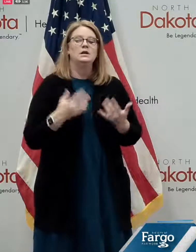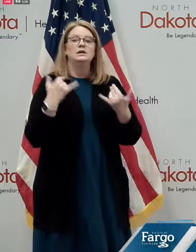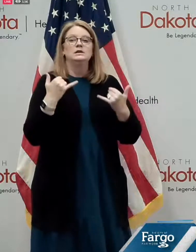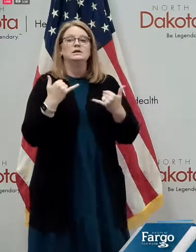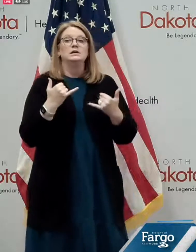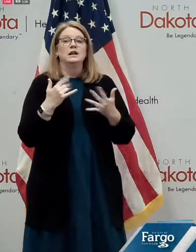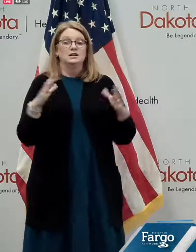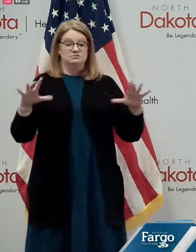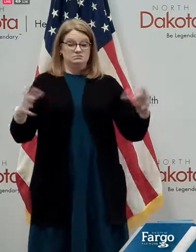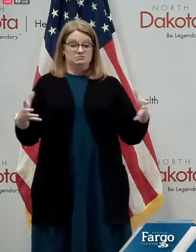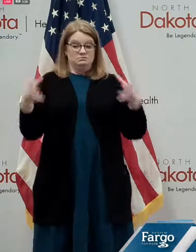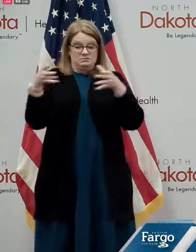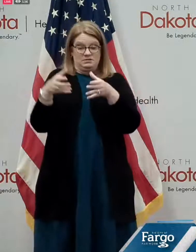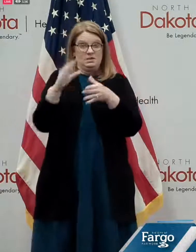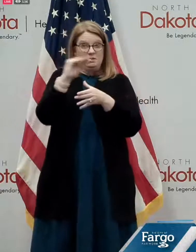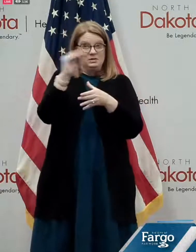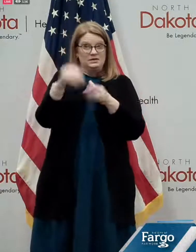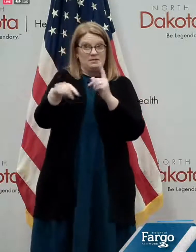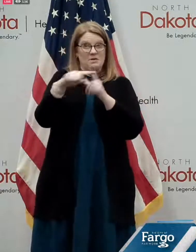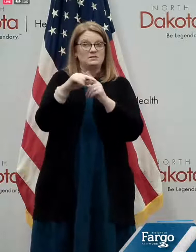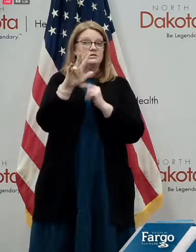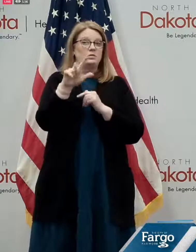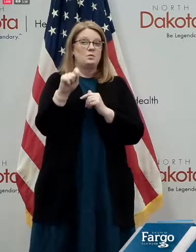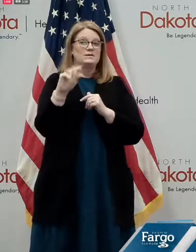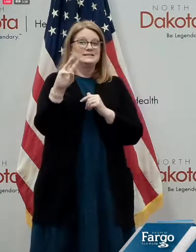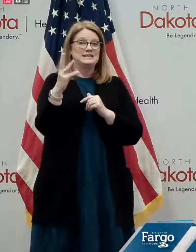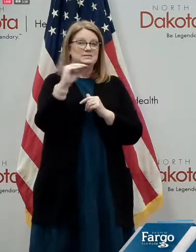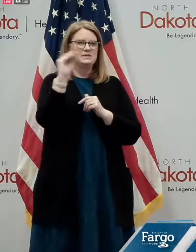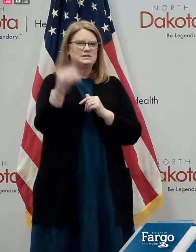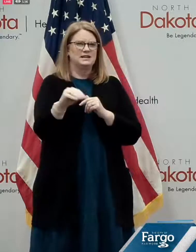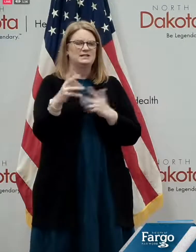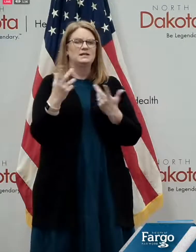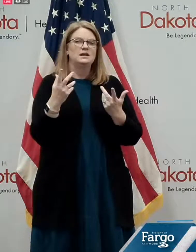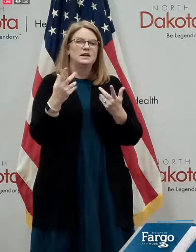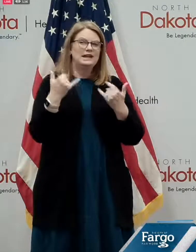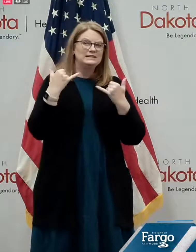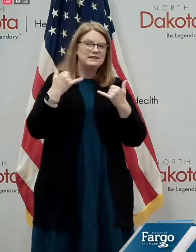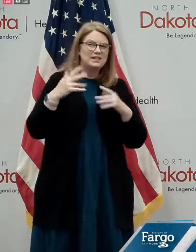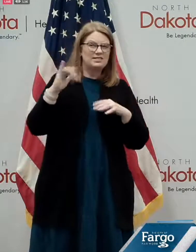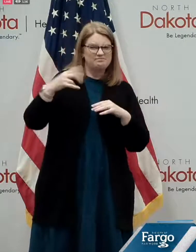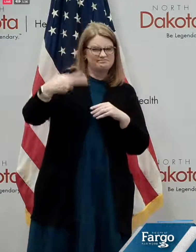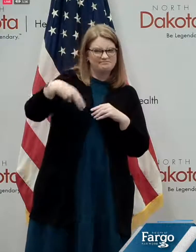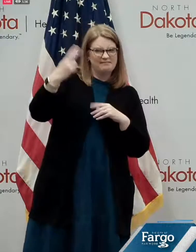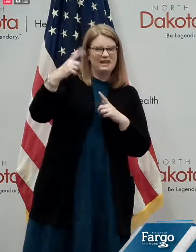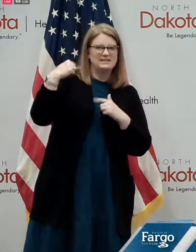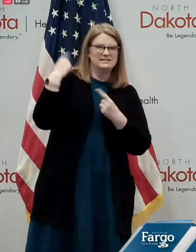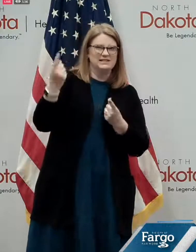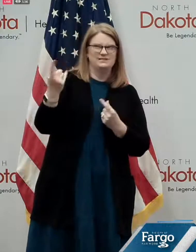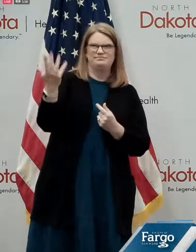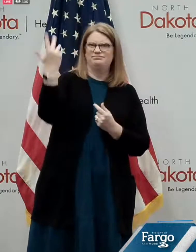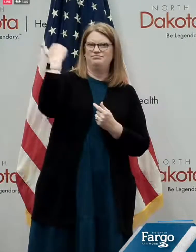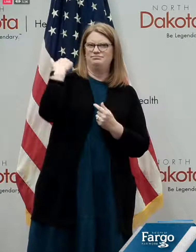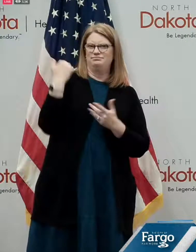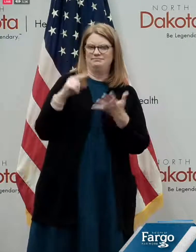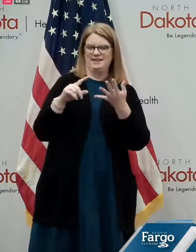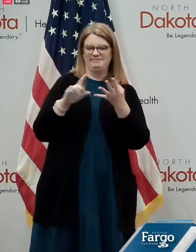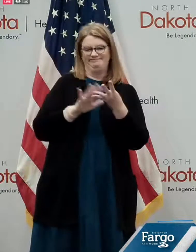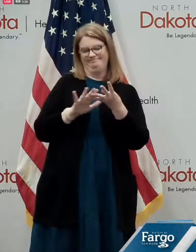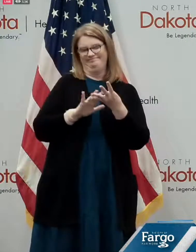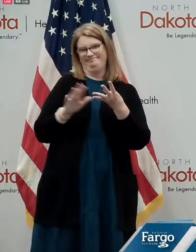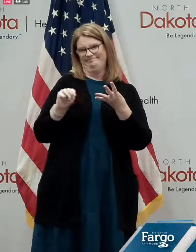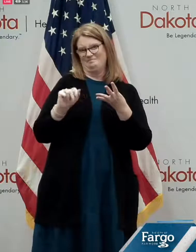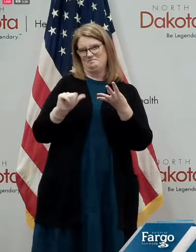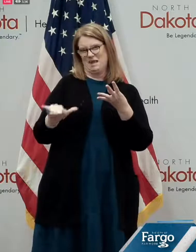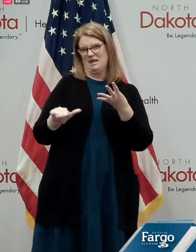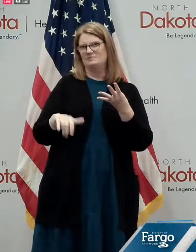3.6% positive was the daily positive rate today, and that's the highest it's been since back in late May. With